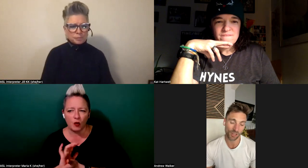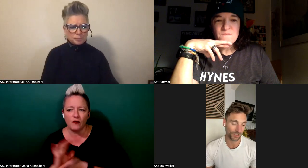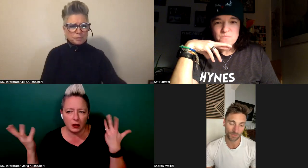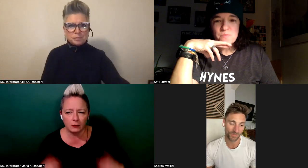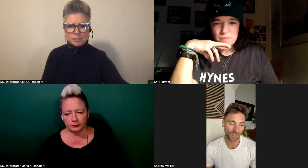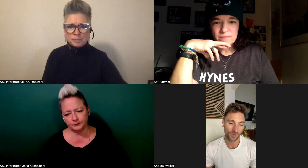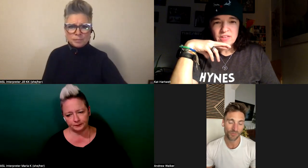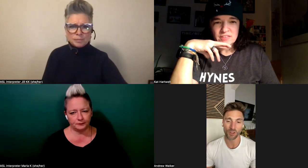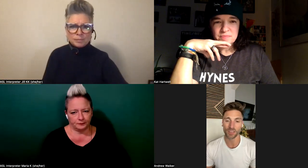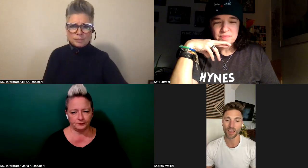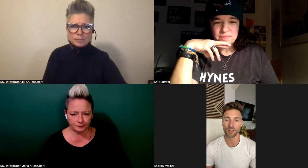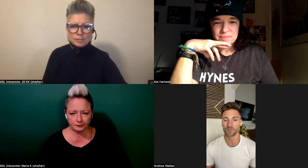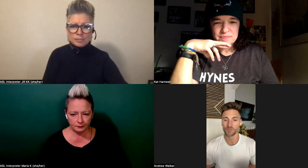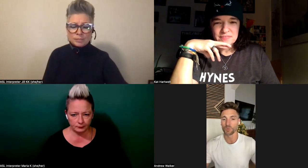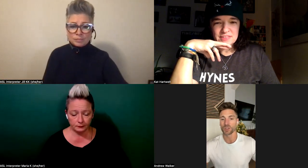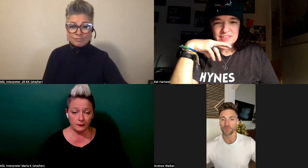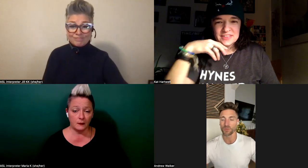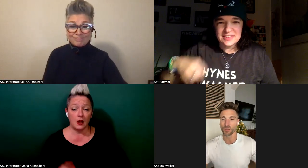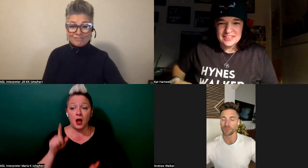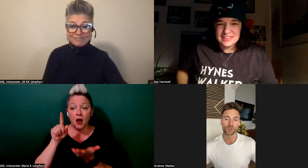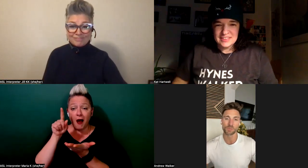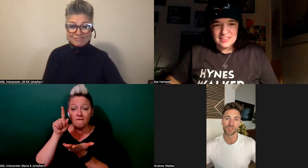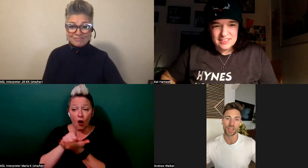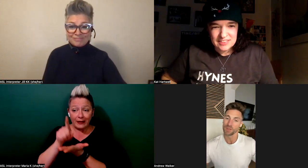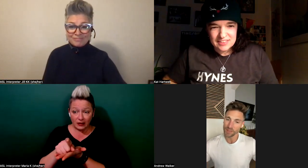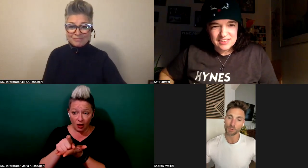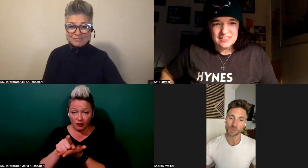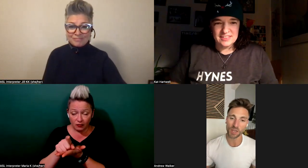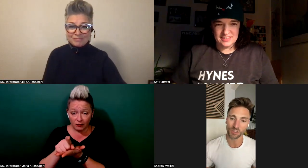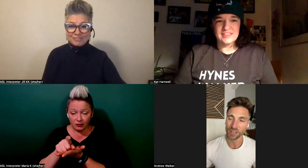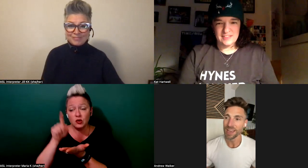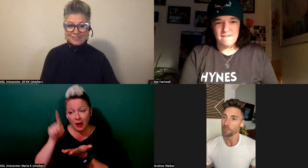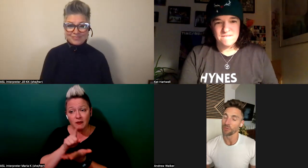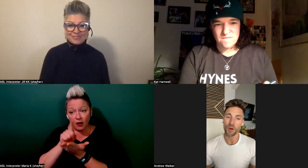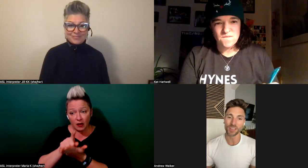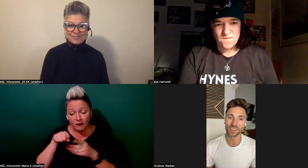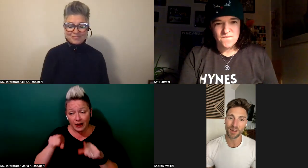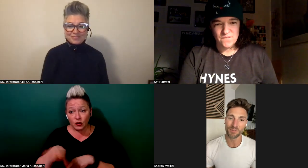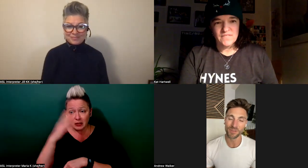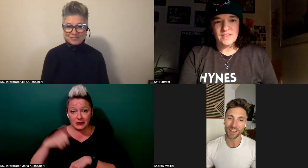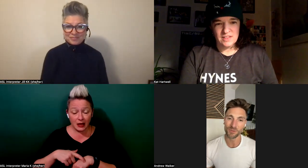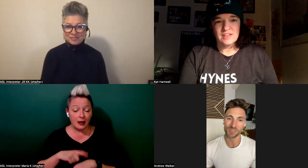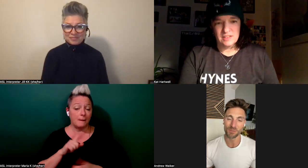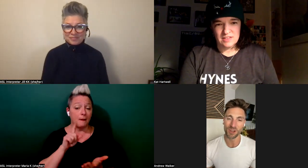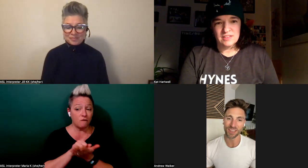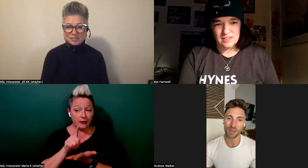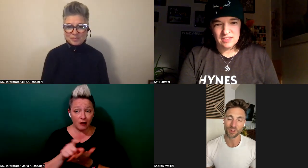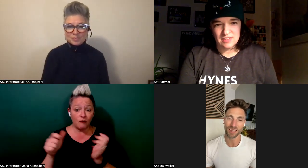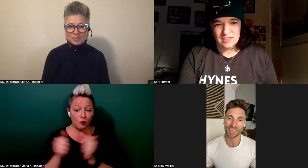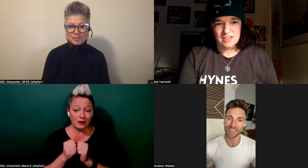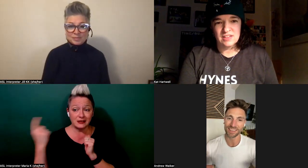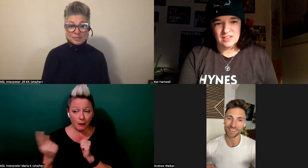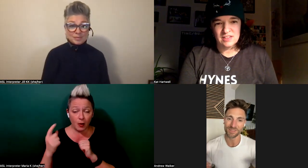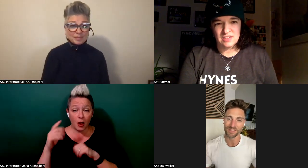yeah, look, falling in love when you have to fall in love at Christmas time, that's pretty special. But falling in love with somebody on